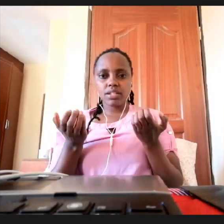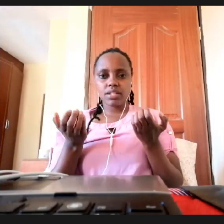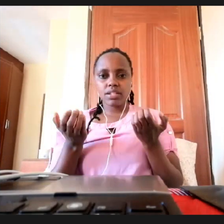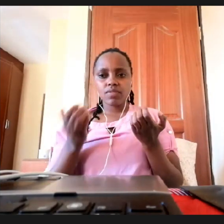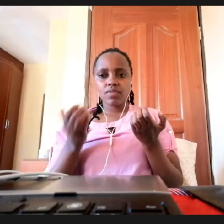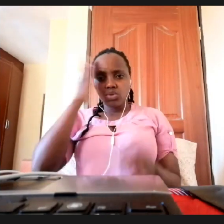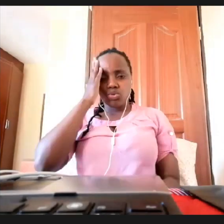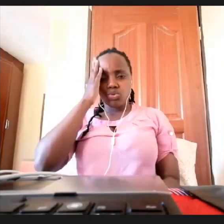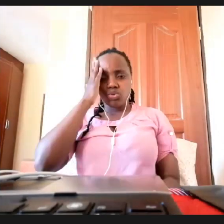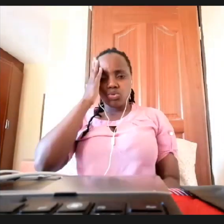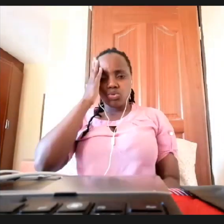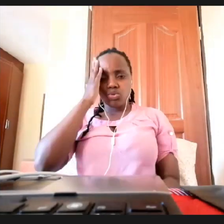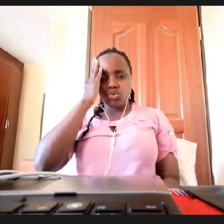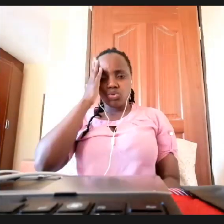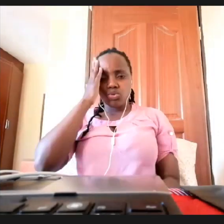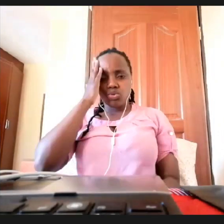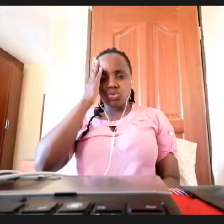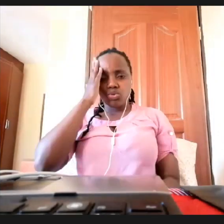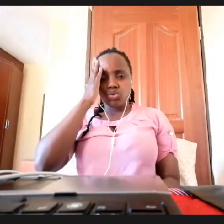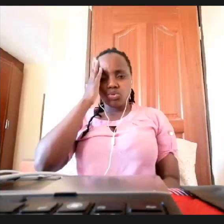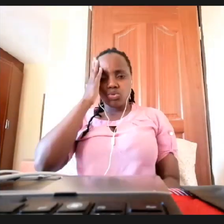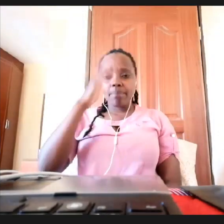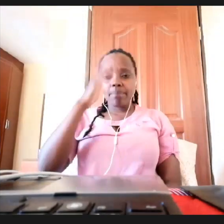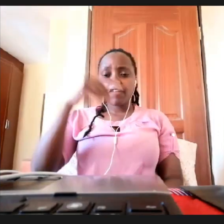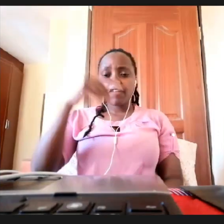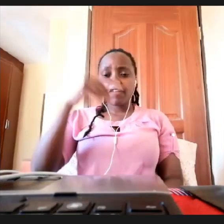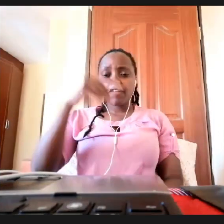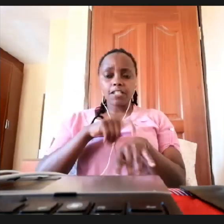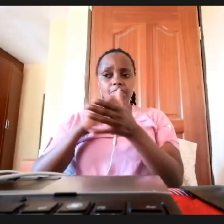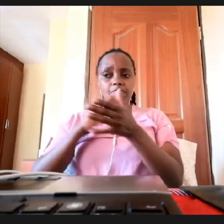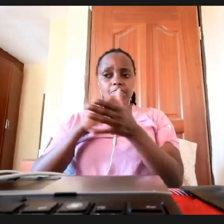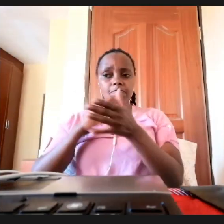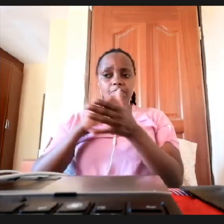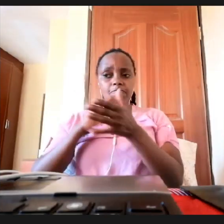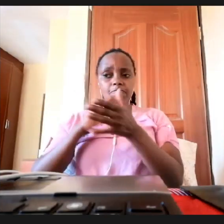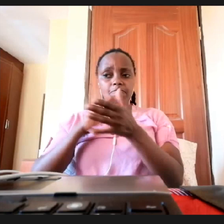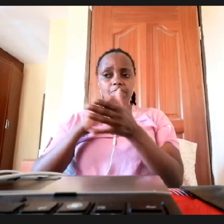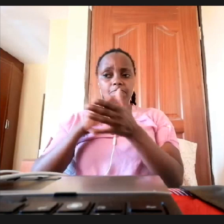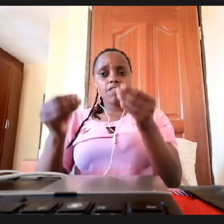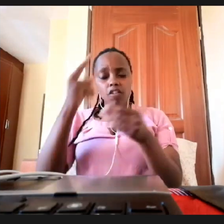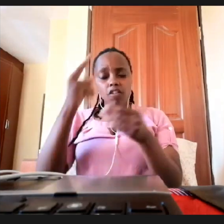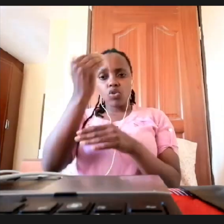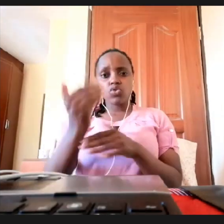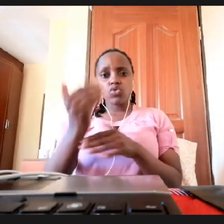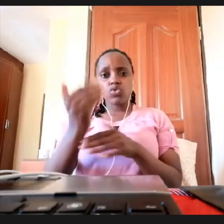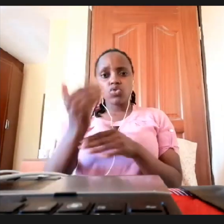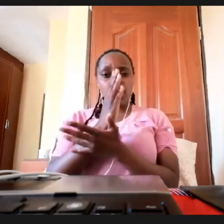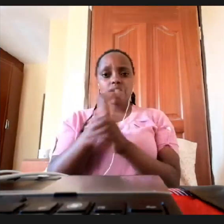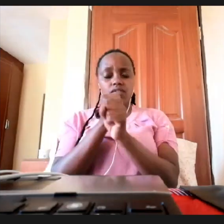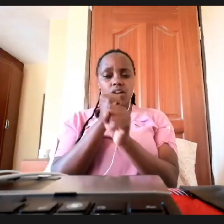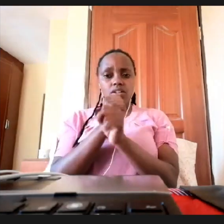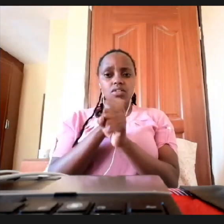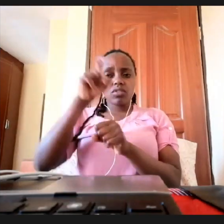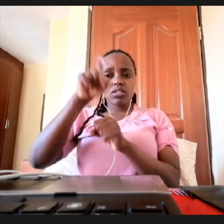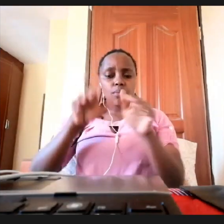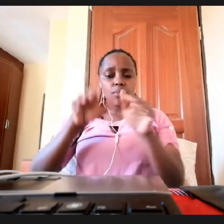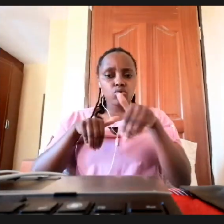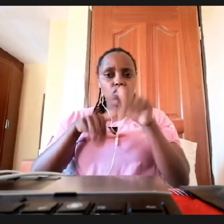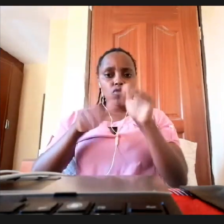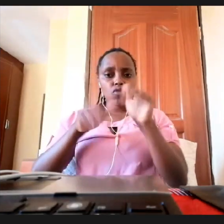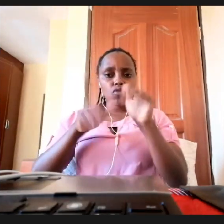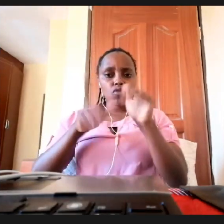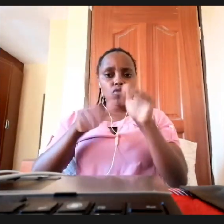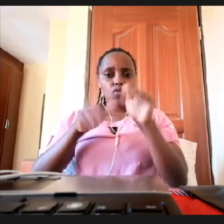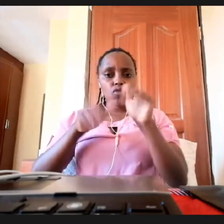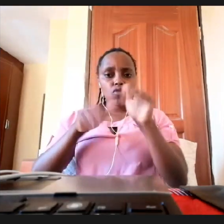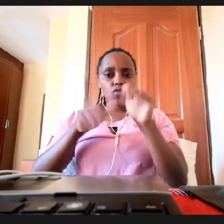that every time funding is given for child rights functions, it should follow the rights and the